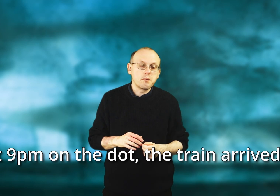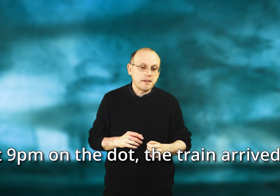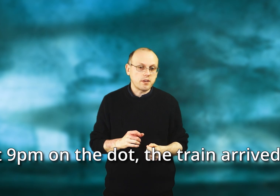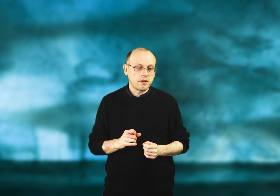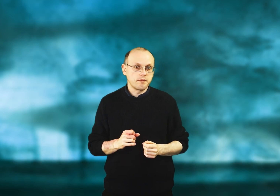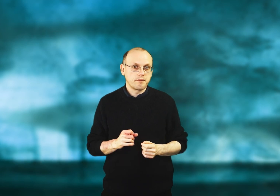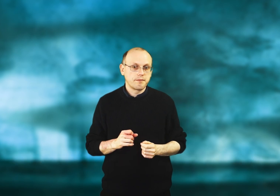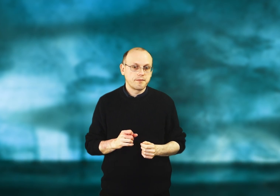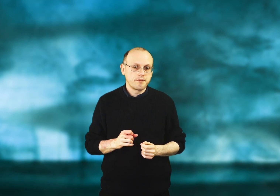after.